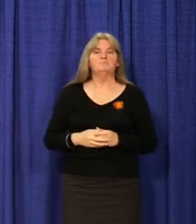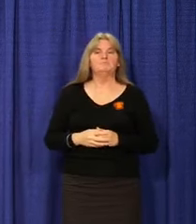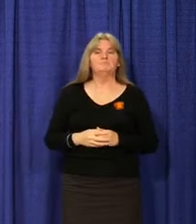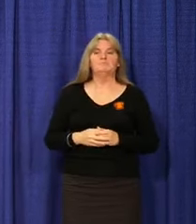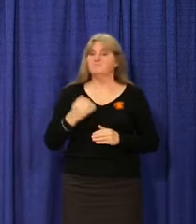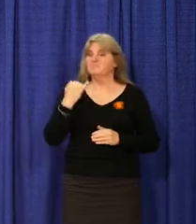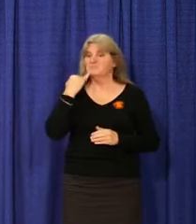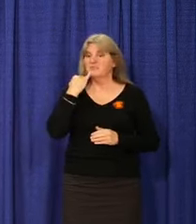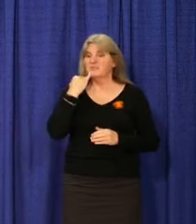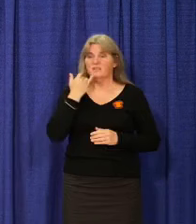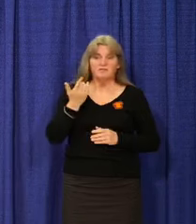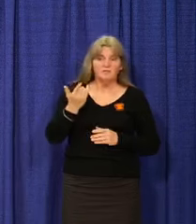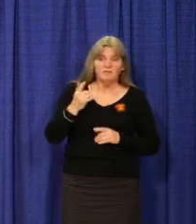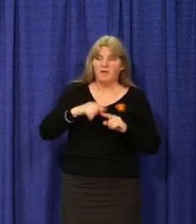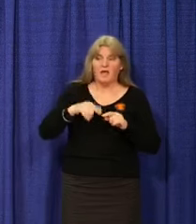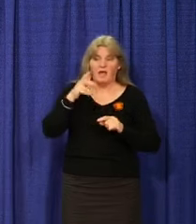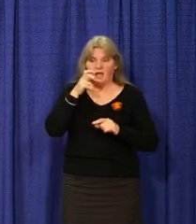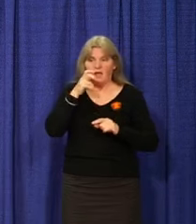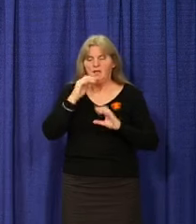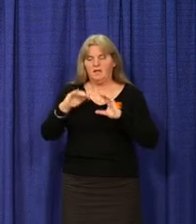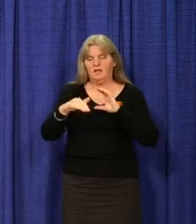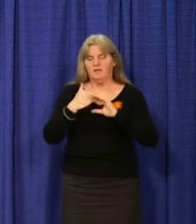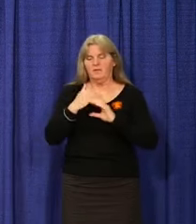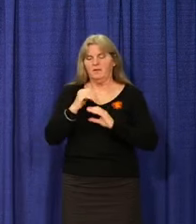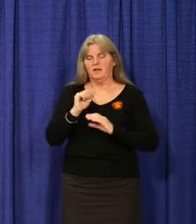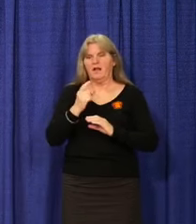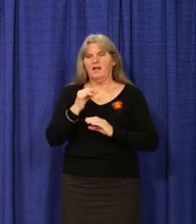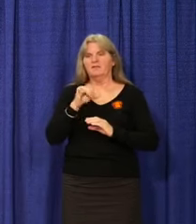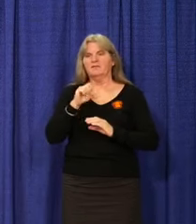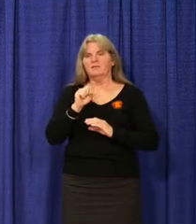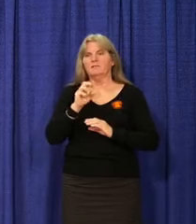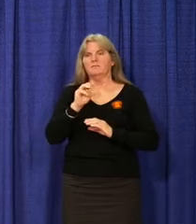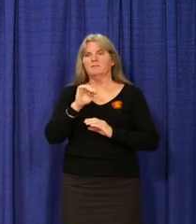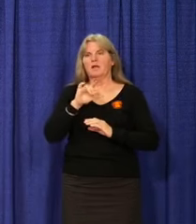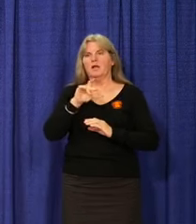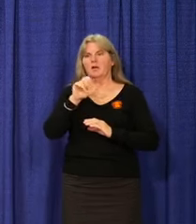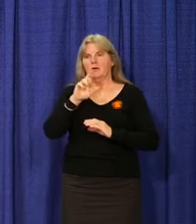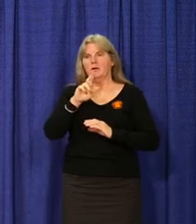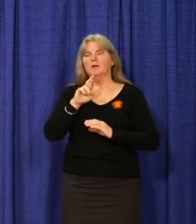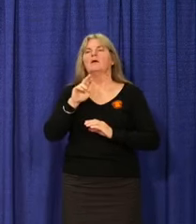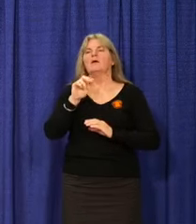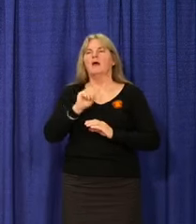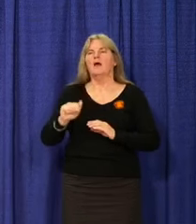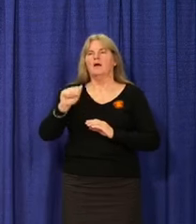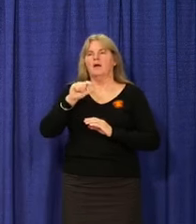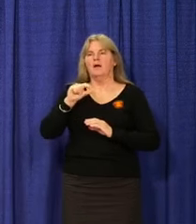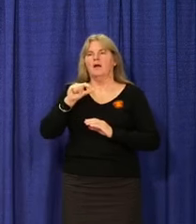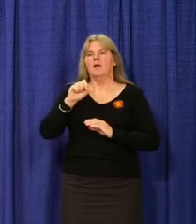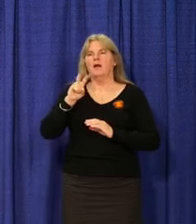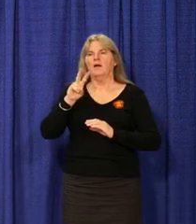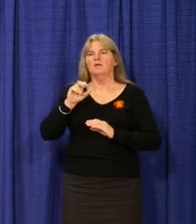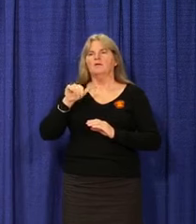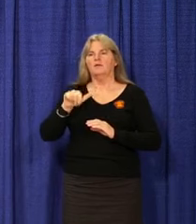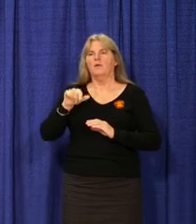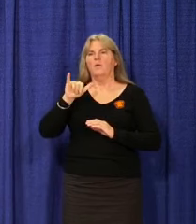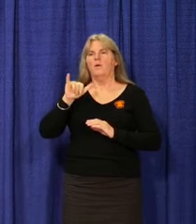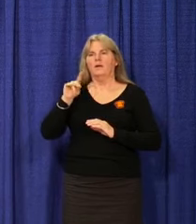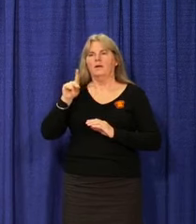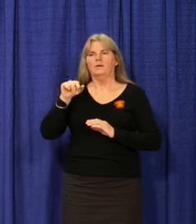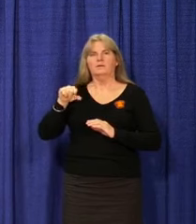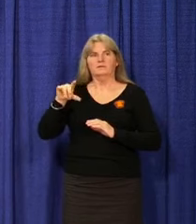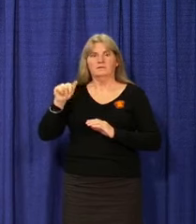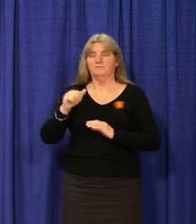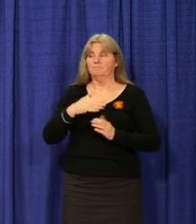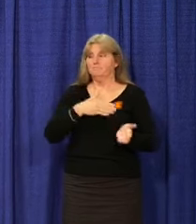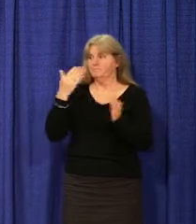If any of the reporters are having problems, please email Alexis Miller, M-I-L-L-E-R, at gov.yk.ca.